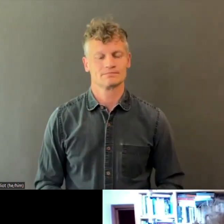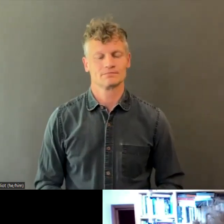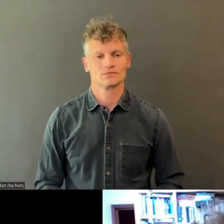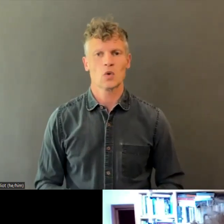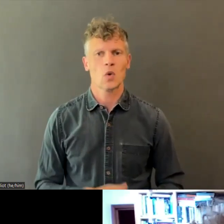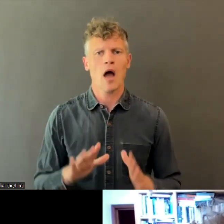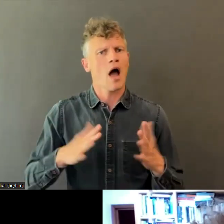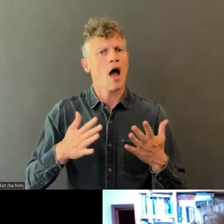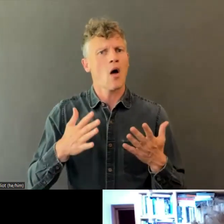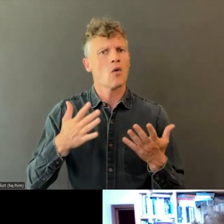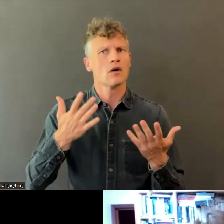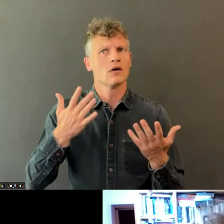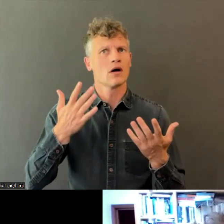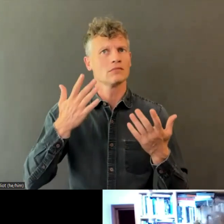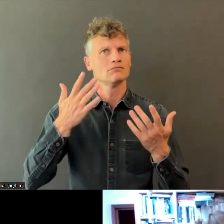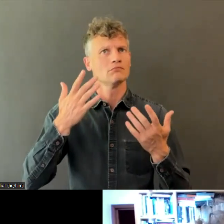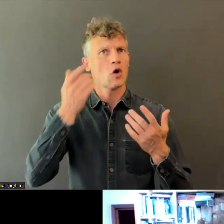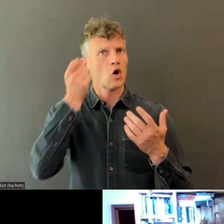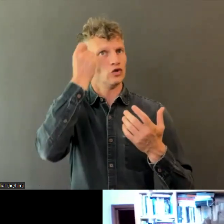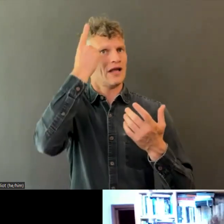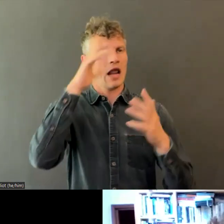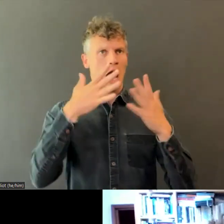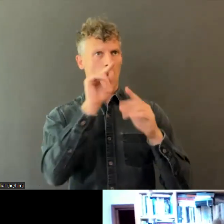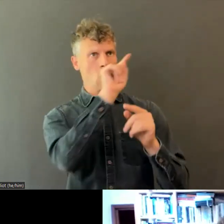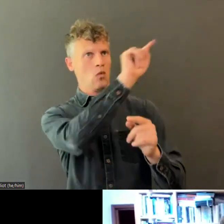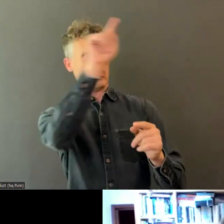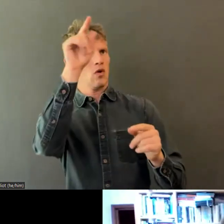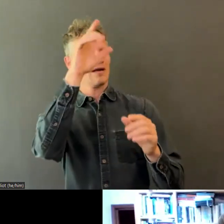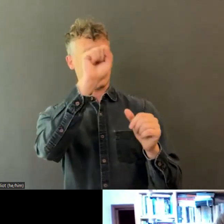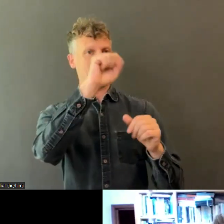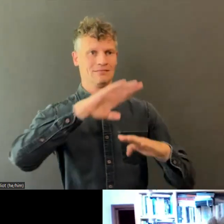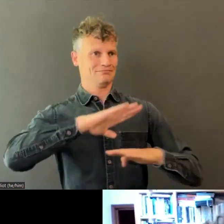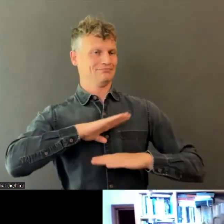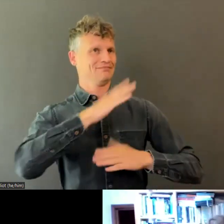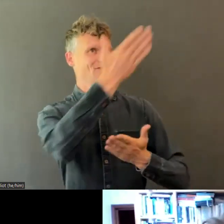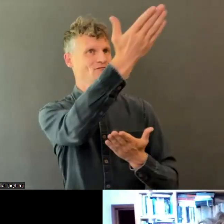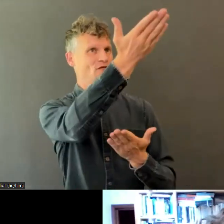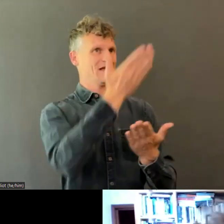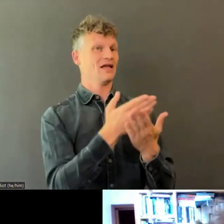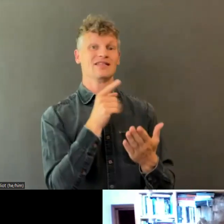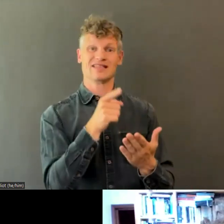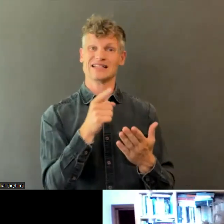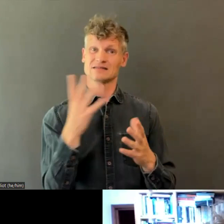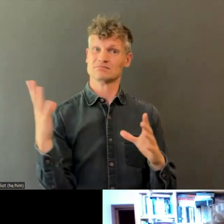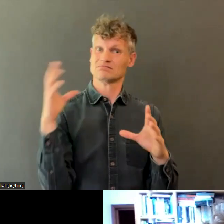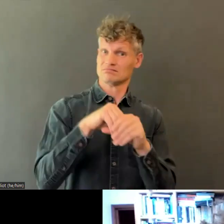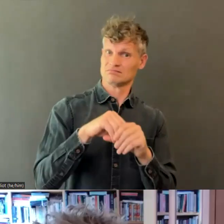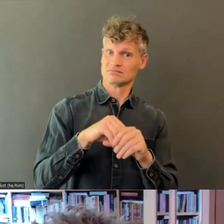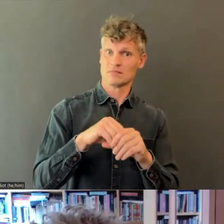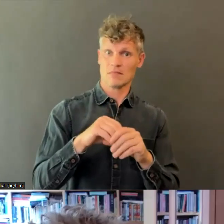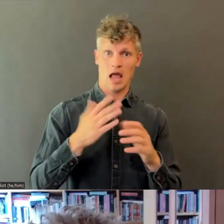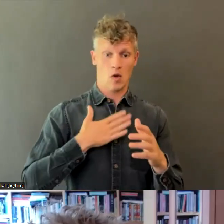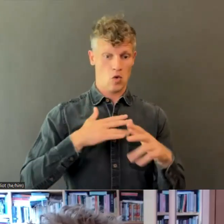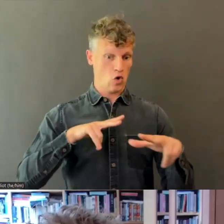from risk in your role, when actually you don't own the decision that says we're going to buy that. Right. However, I'm not